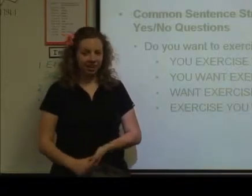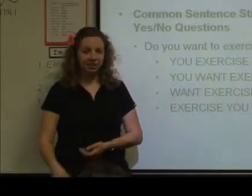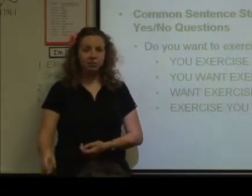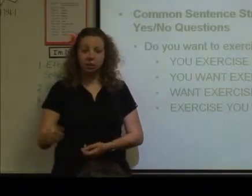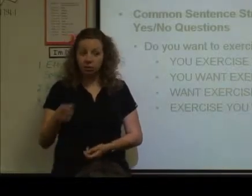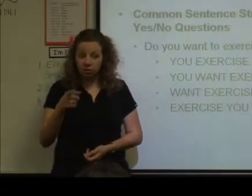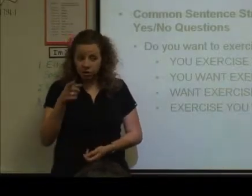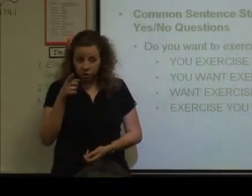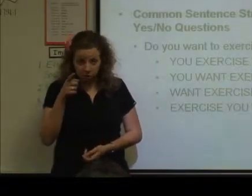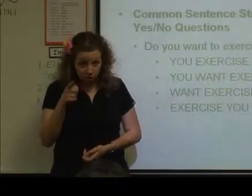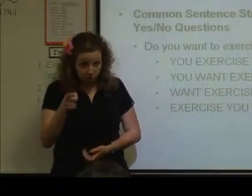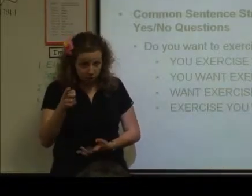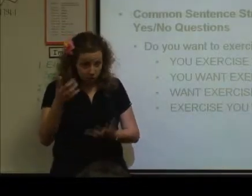Okay, so